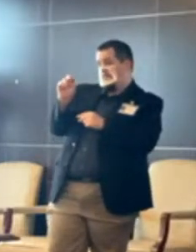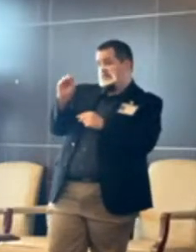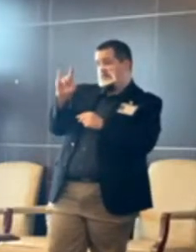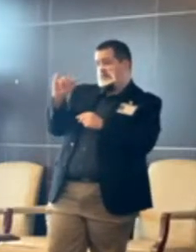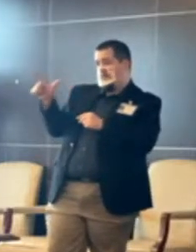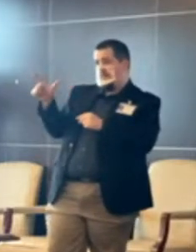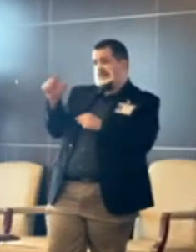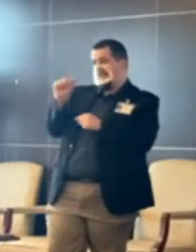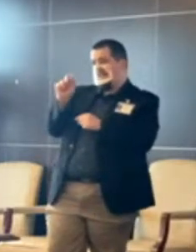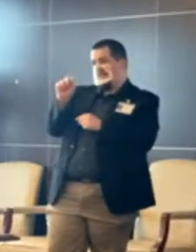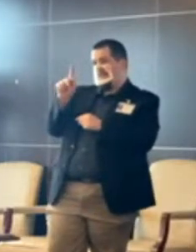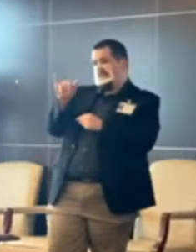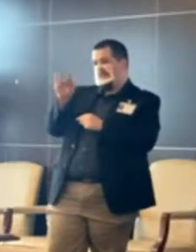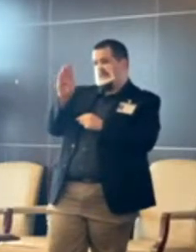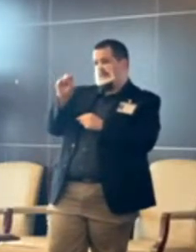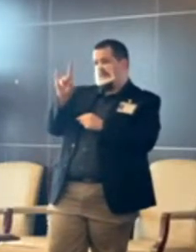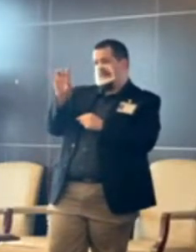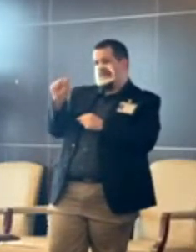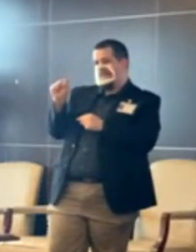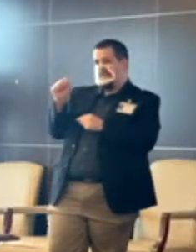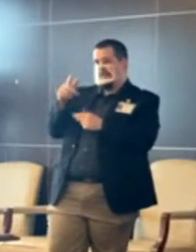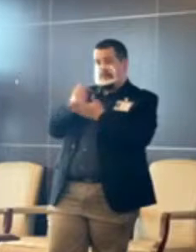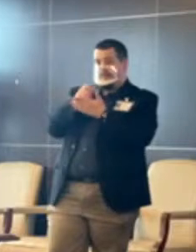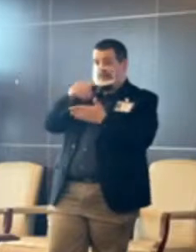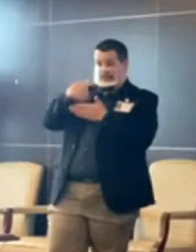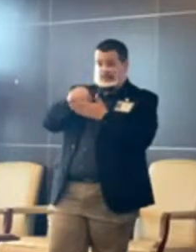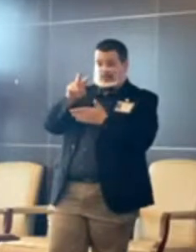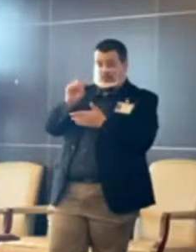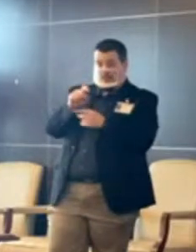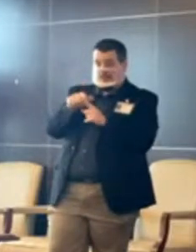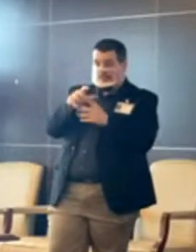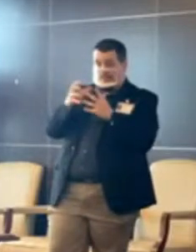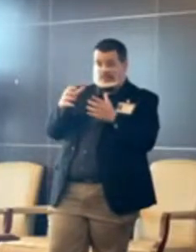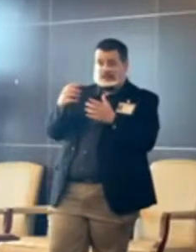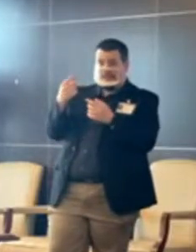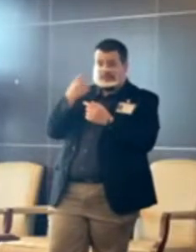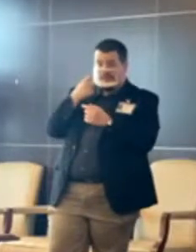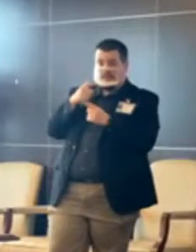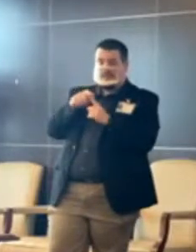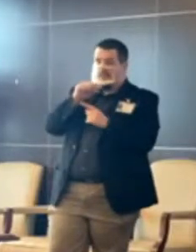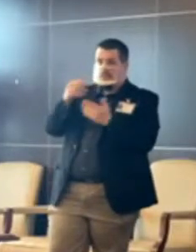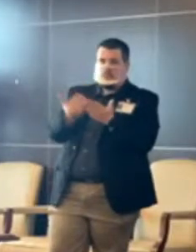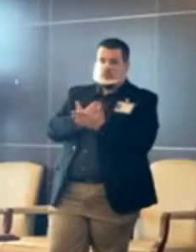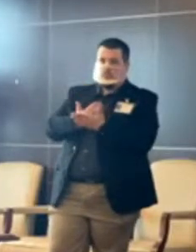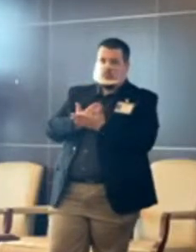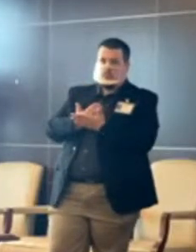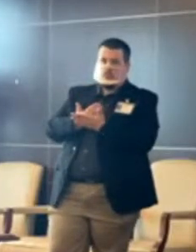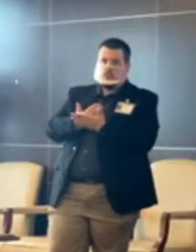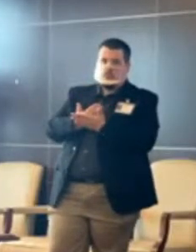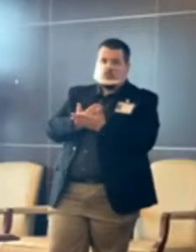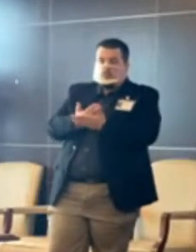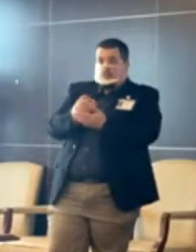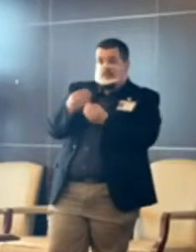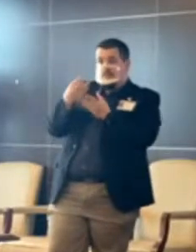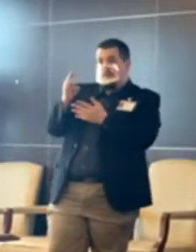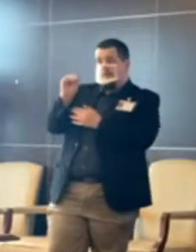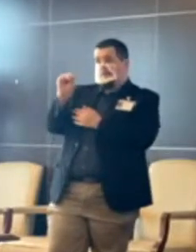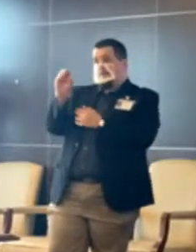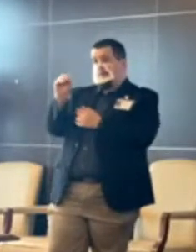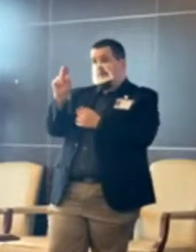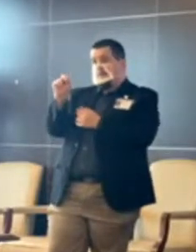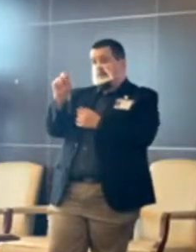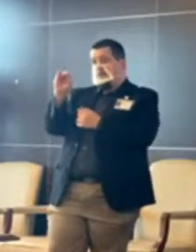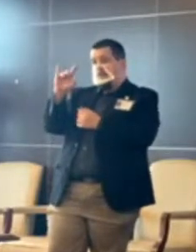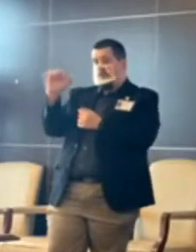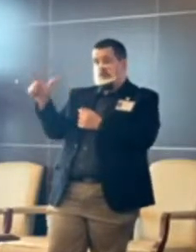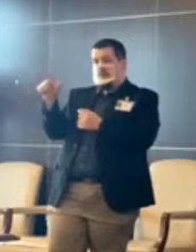morning. And while the treatment has been in the news and not a lot lately, it's not new. We've been giving monoclonal antibodies since they